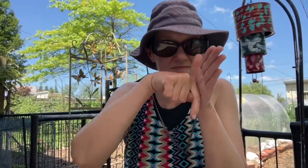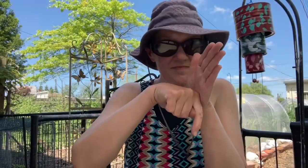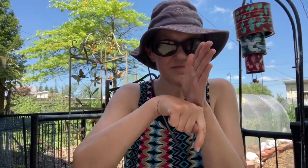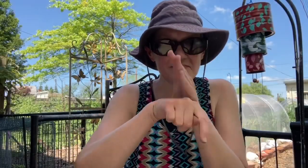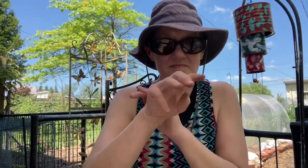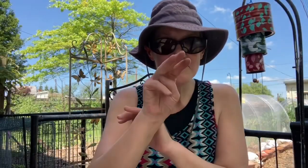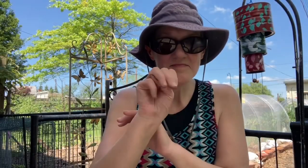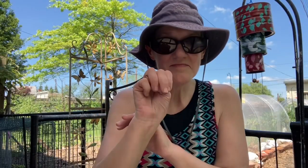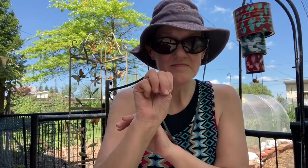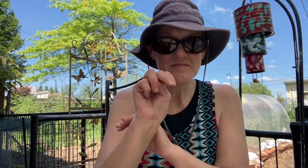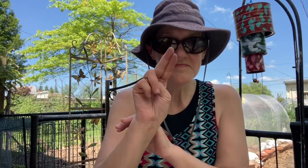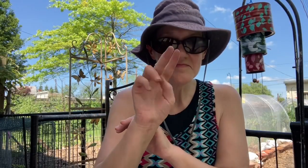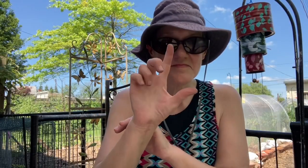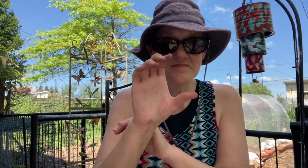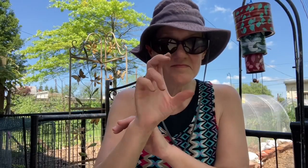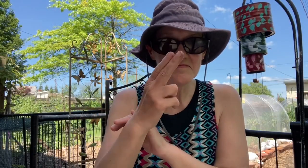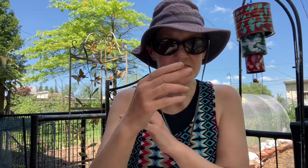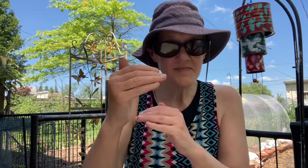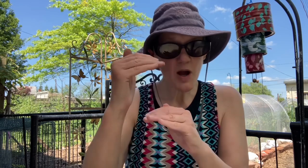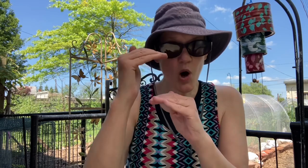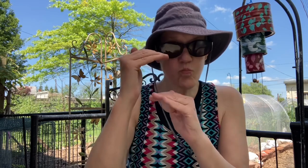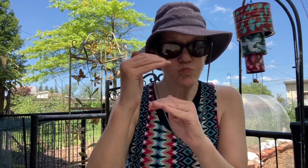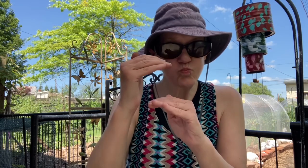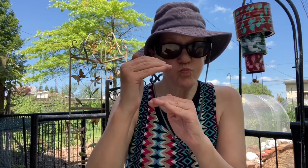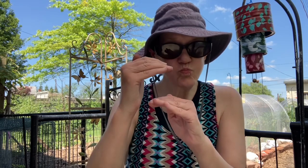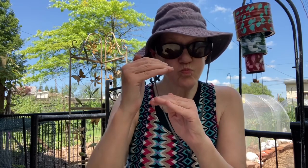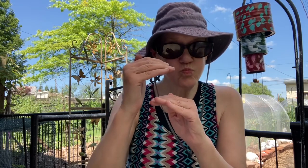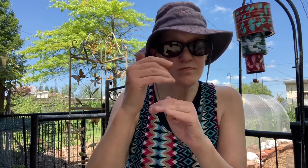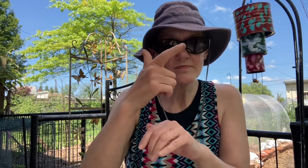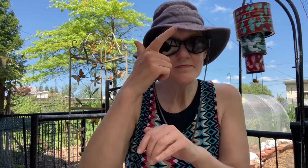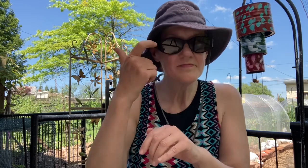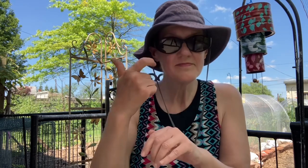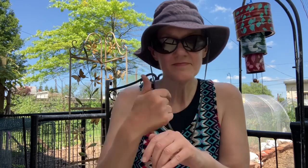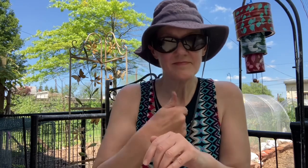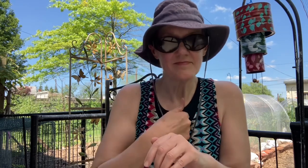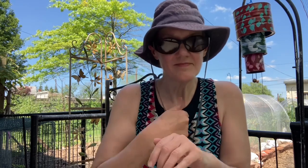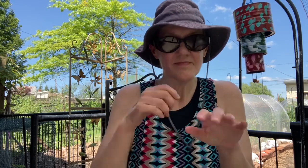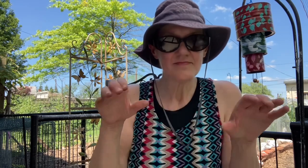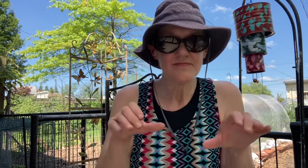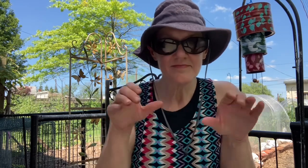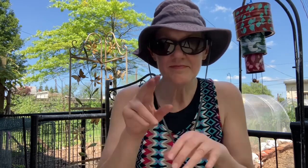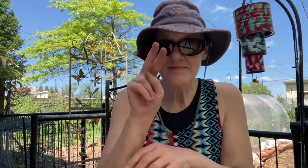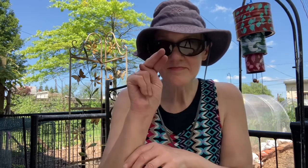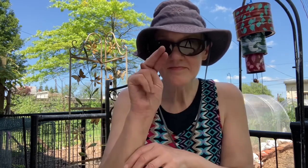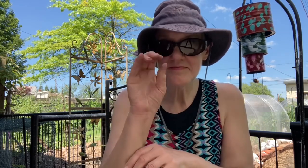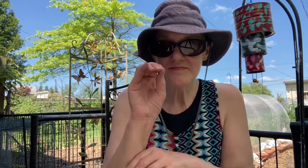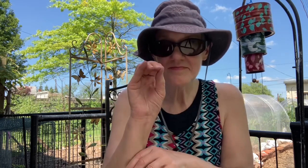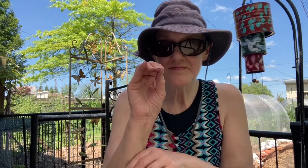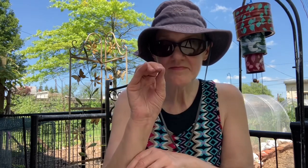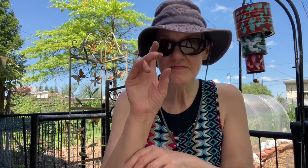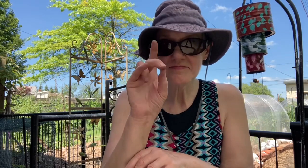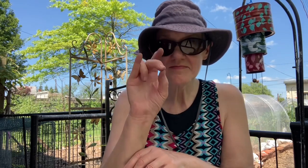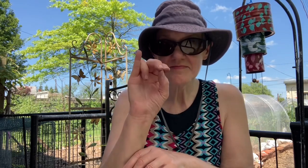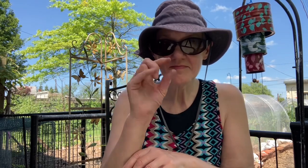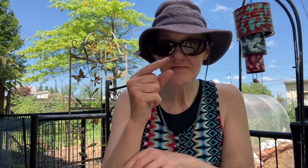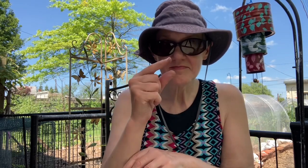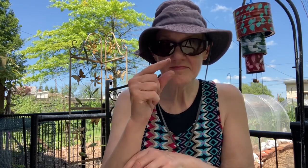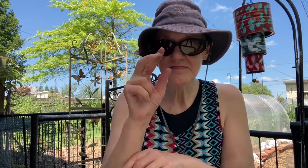Now you notice I use deep mulch. It's because I do a no-dig or a no-till